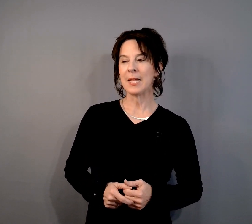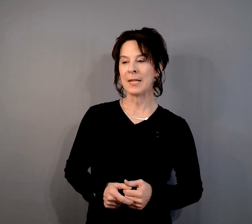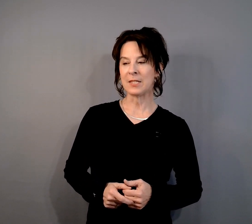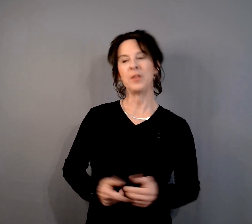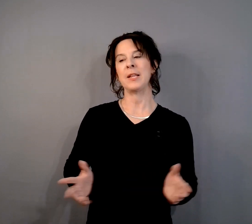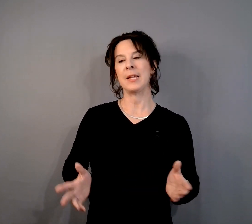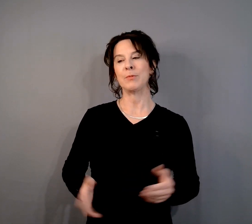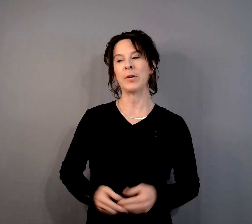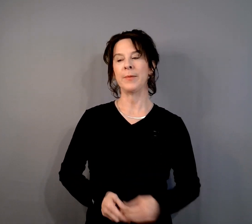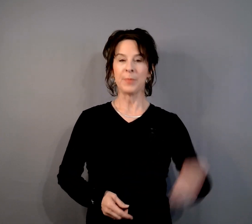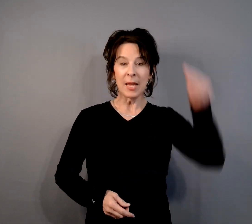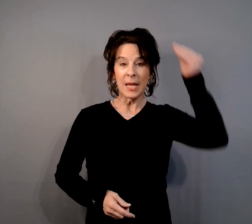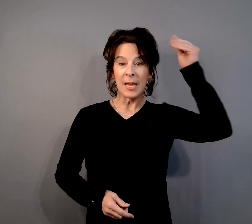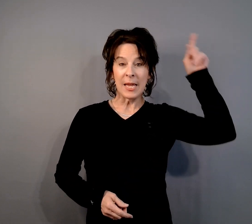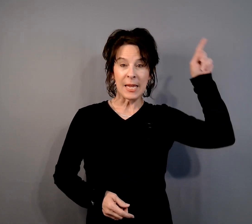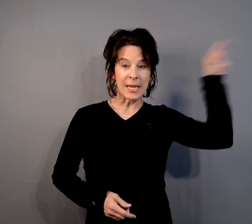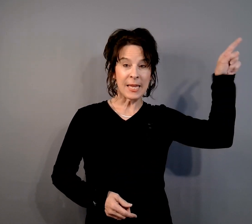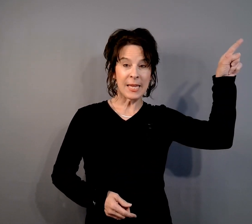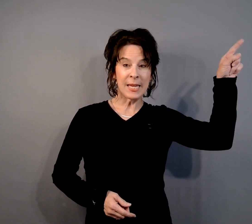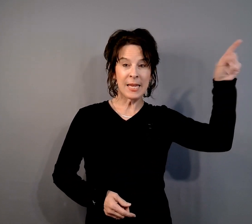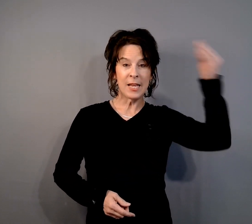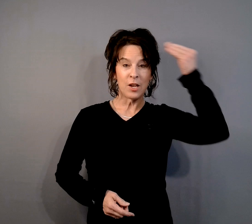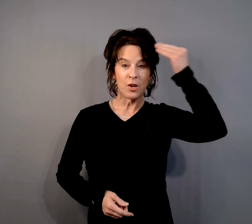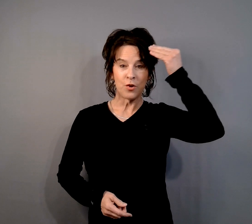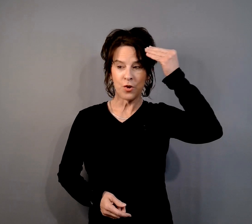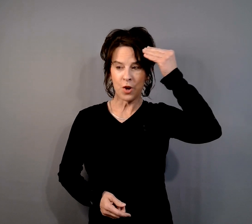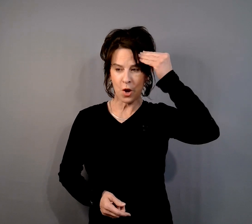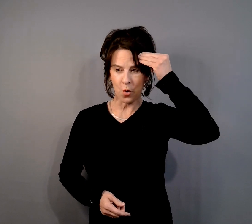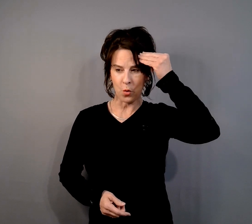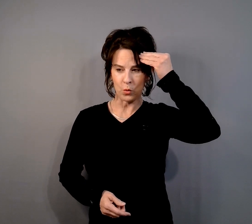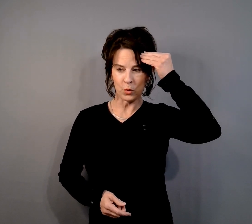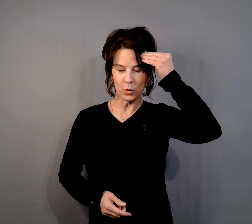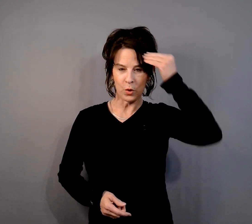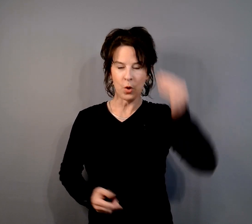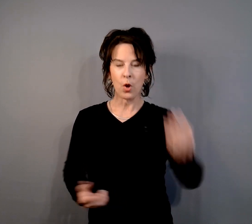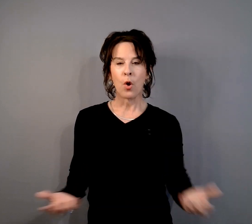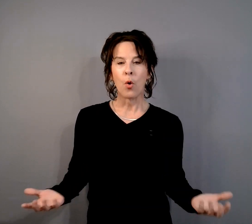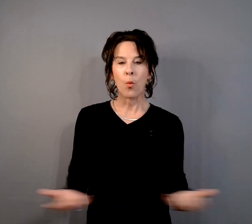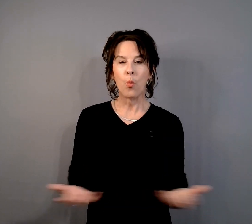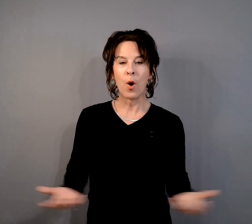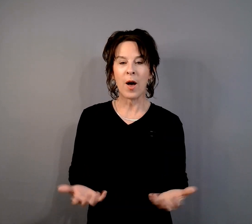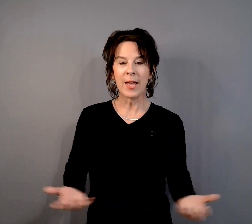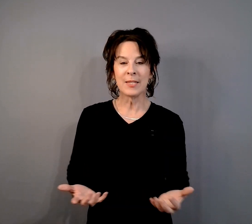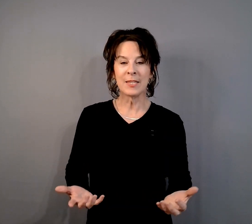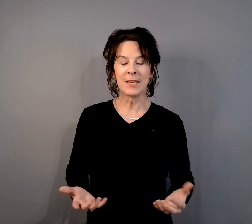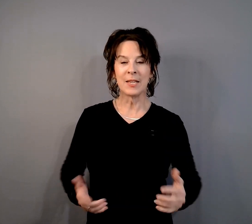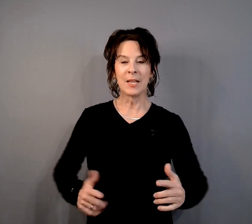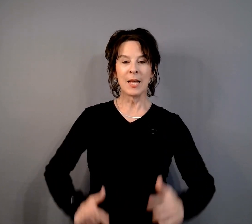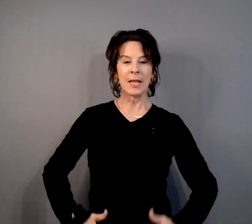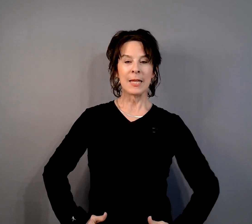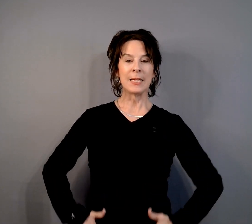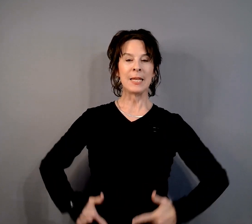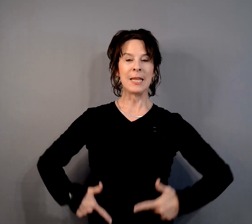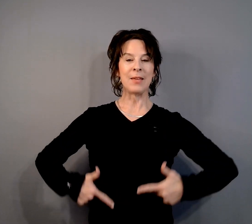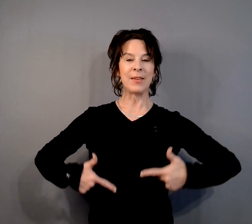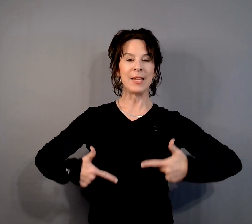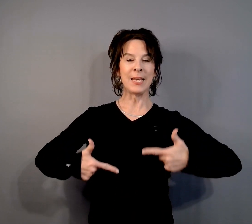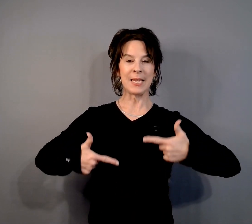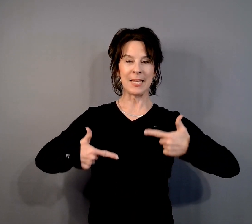Let's do that again. I'm sorry. He knows what living